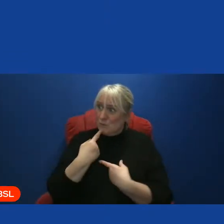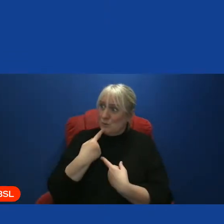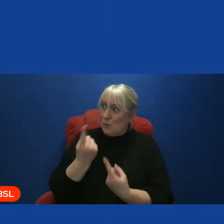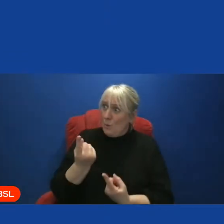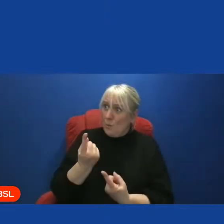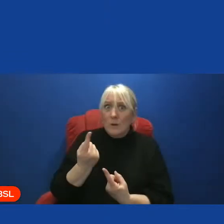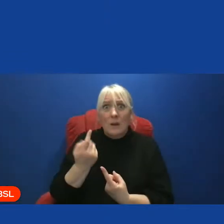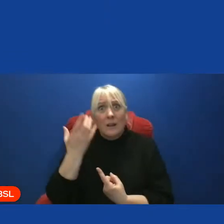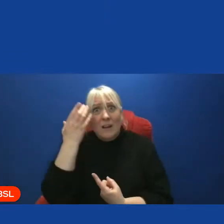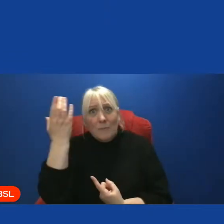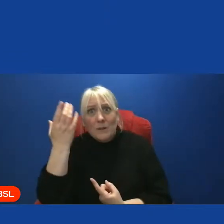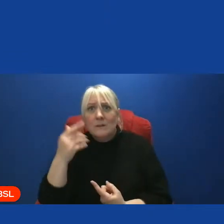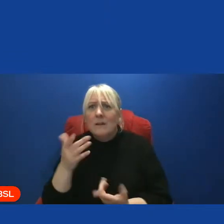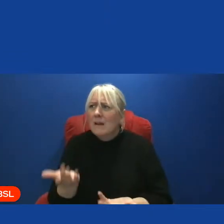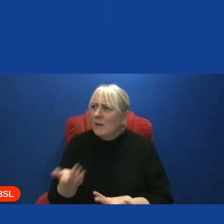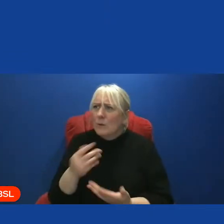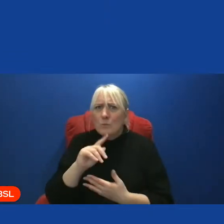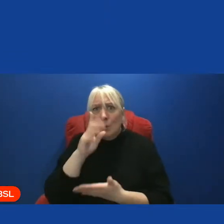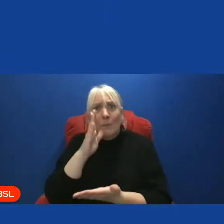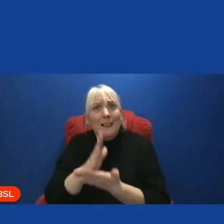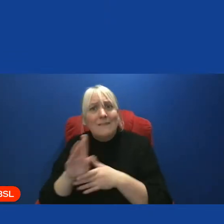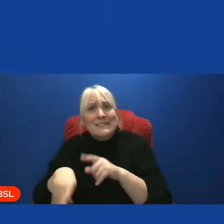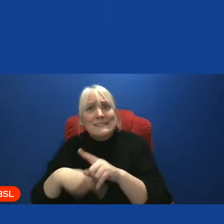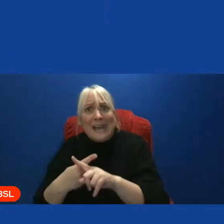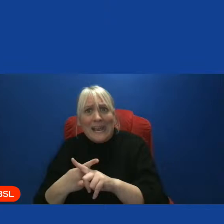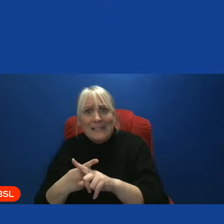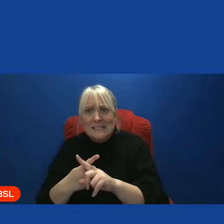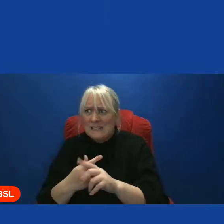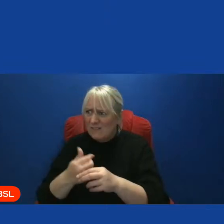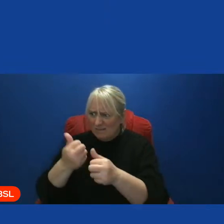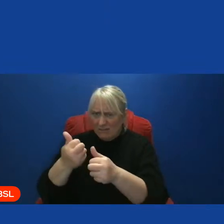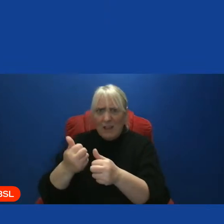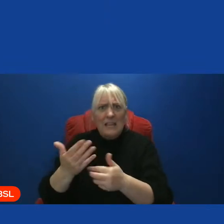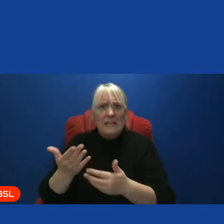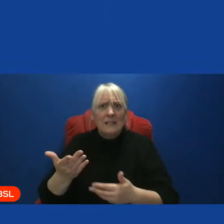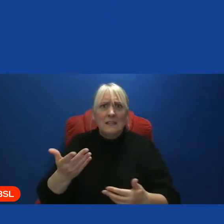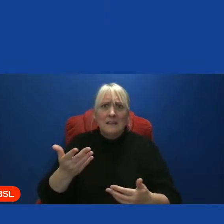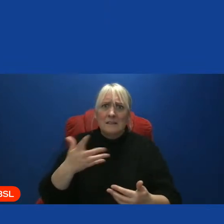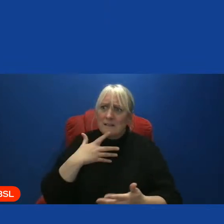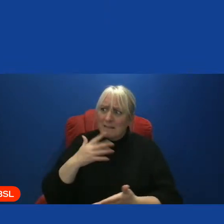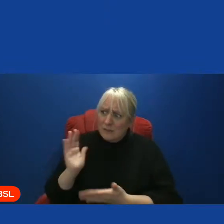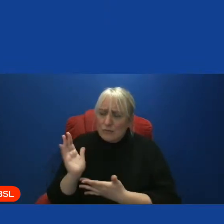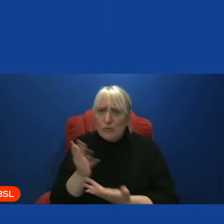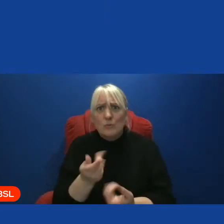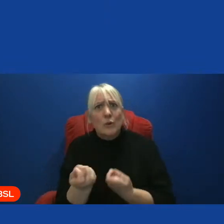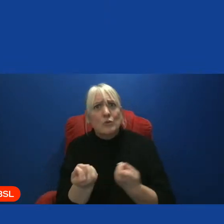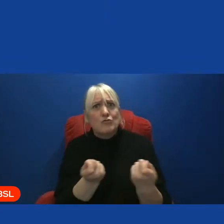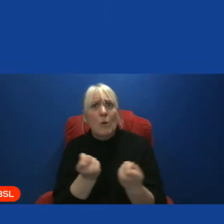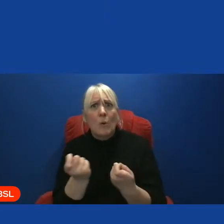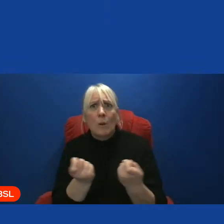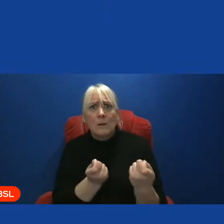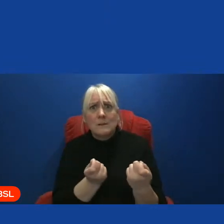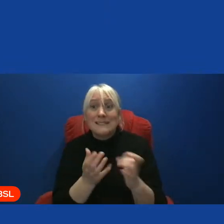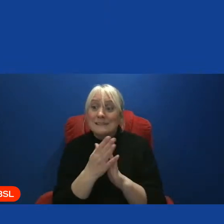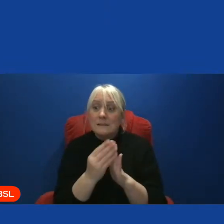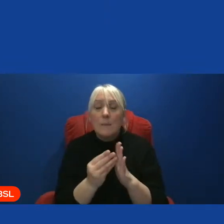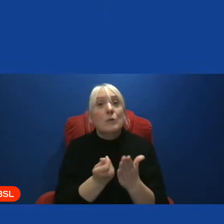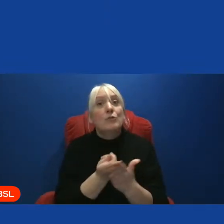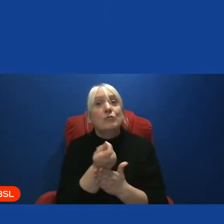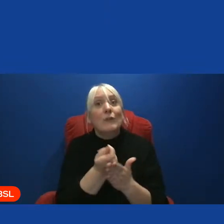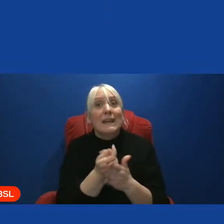don't believe in taxation, well, one thing you could help us with is you could start introducing some controls, rent